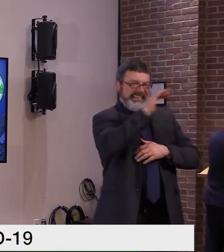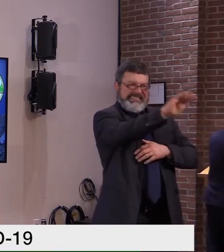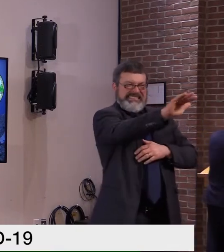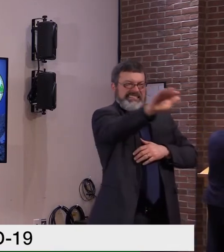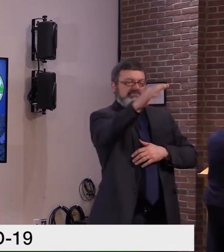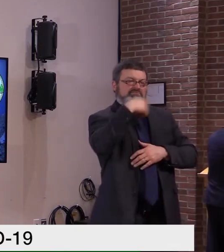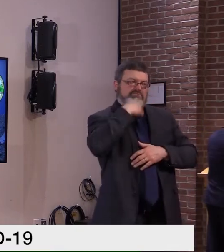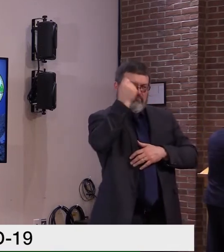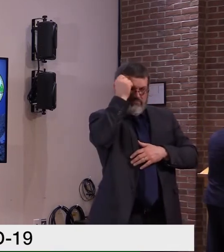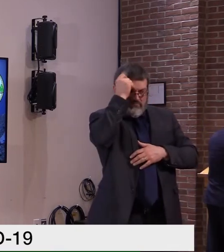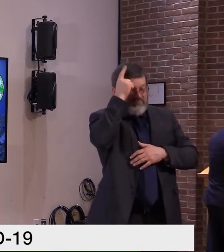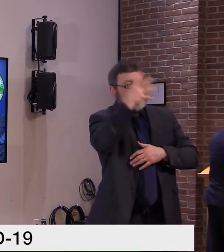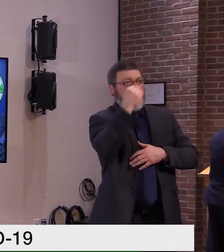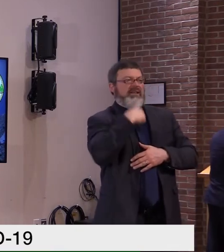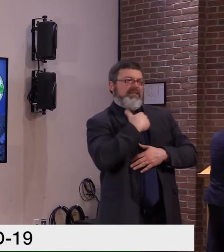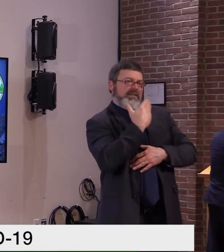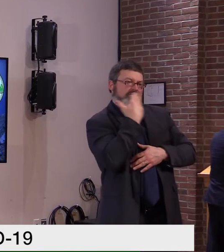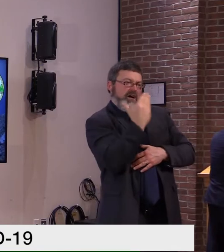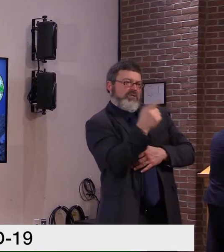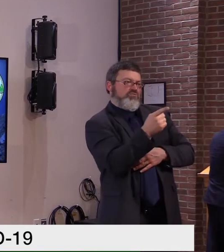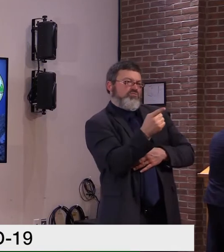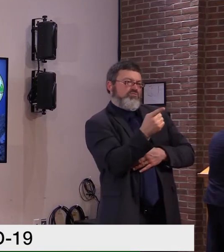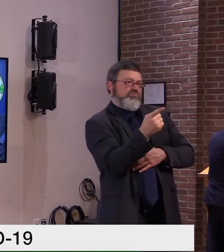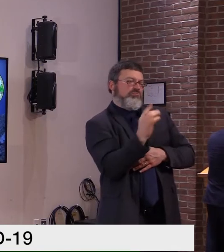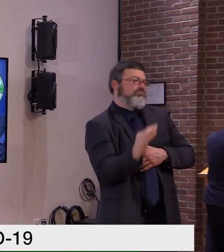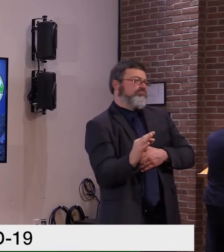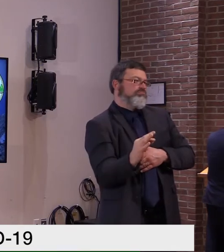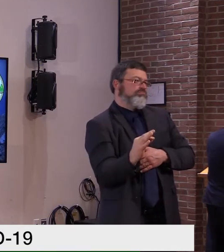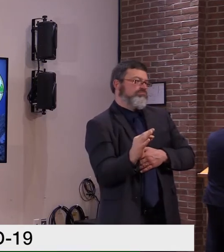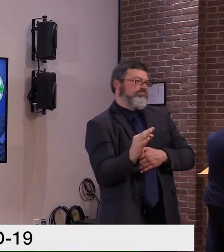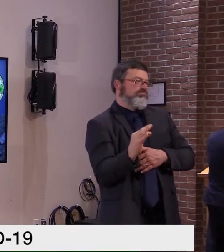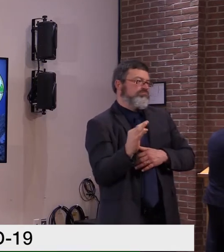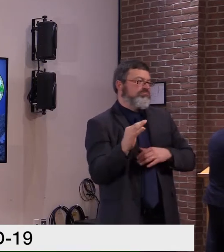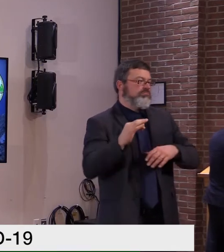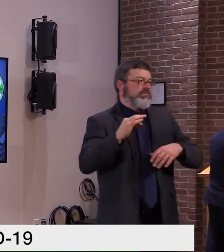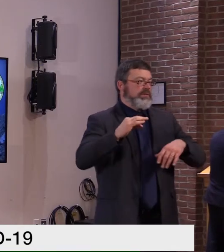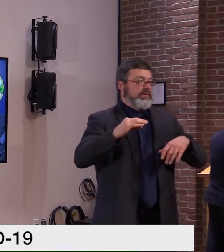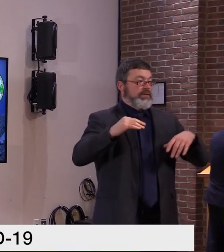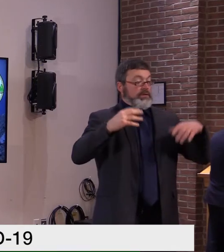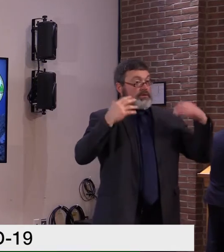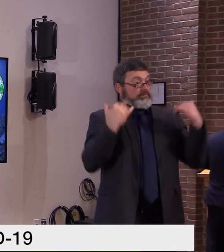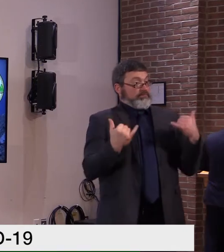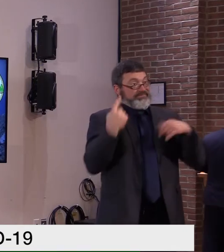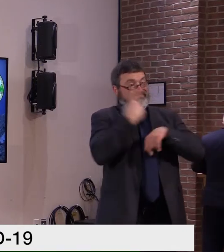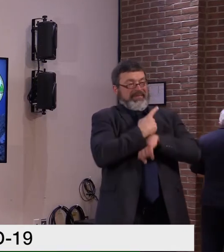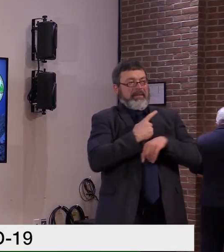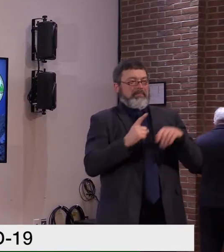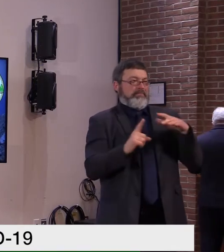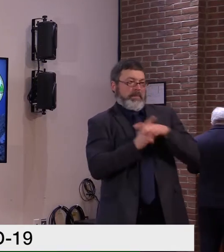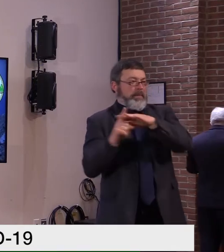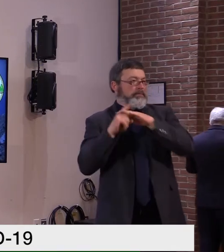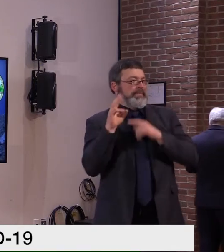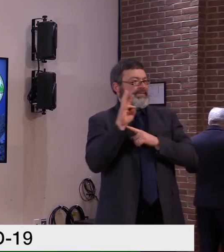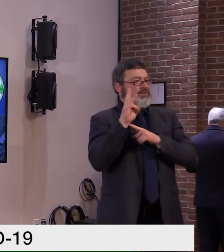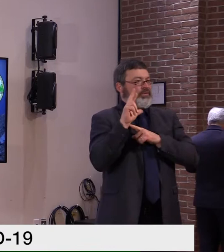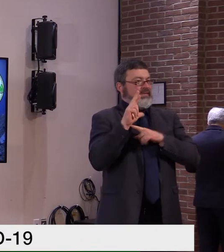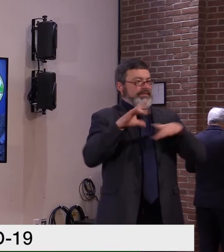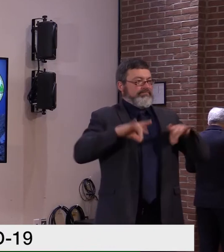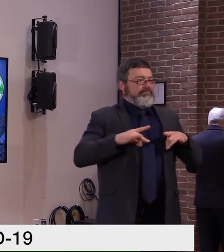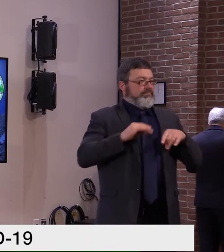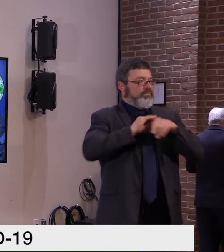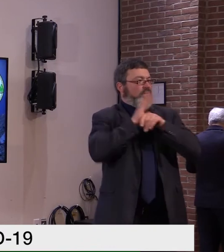Today we're reporting 63 cases and 20 Vermonters hospitalized with